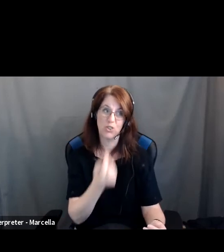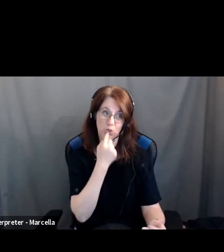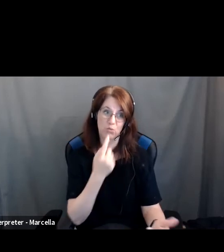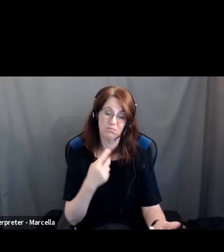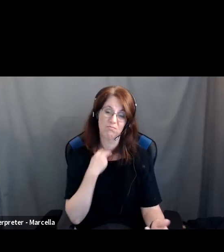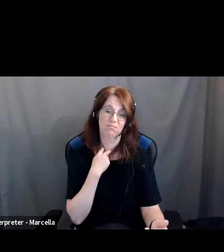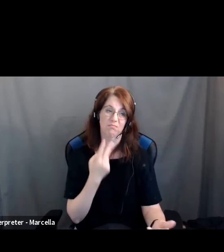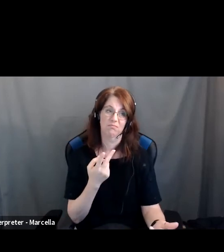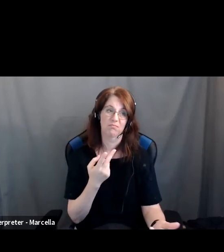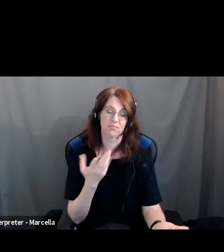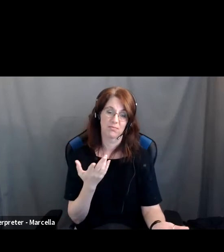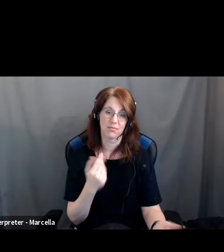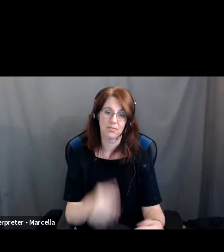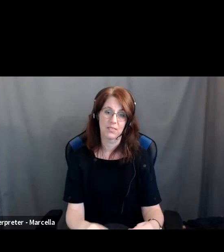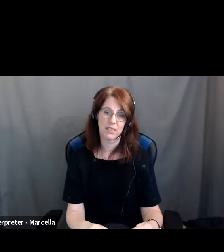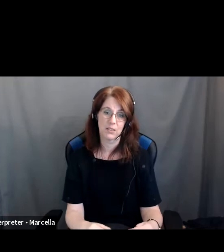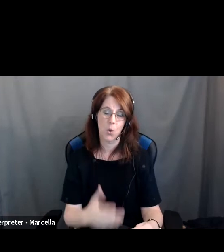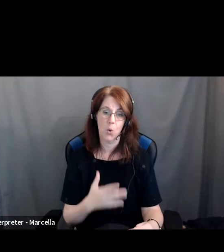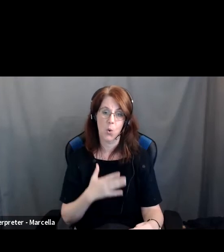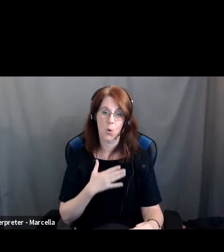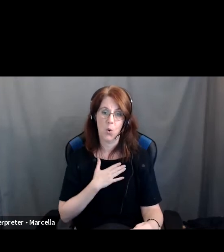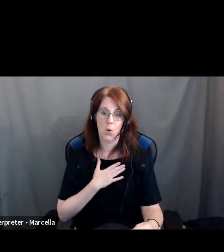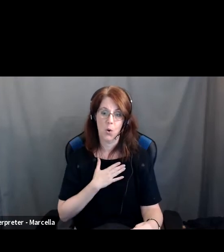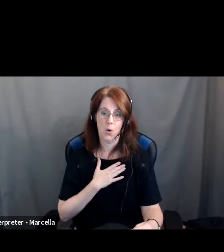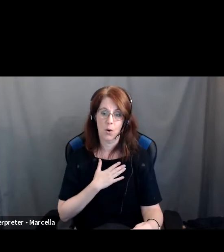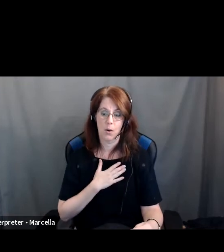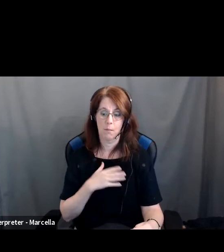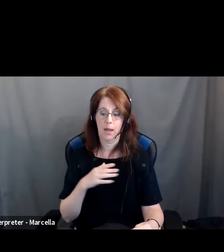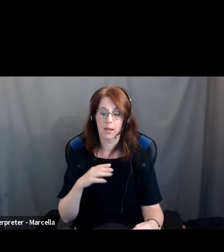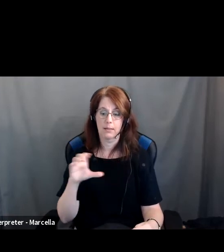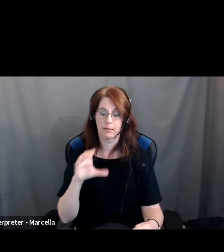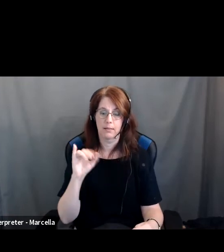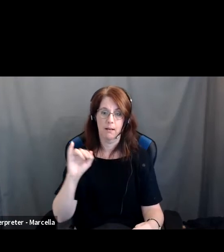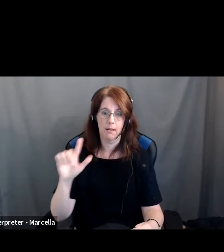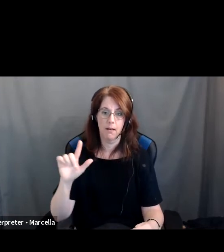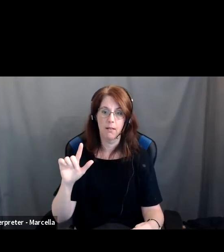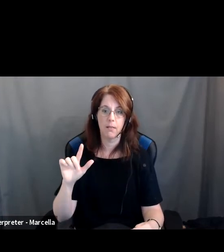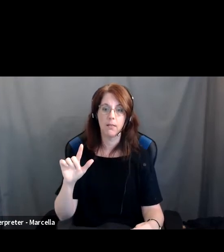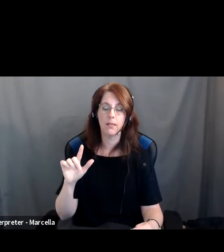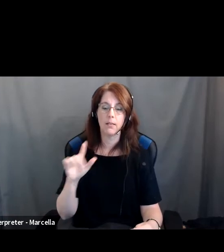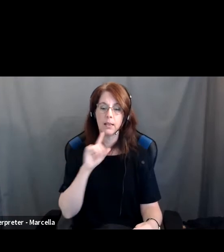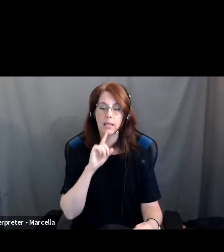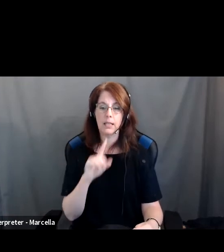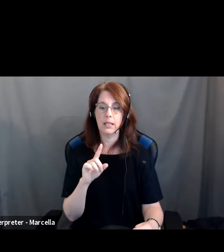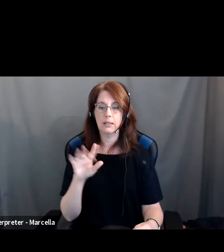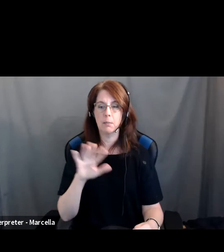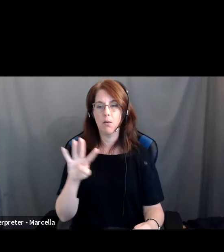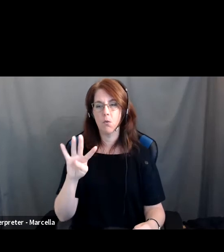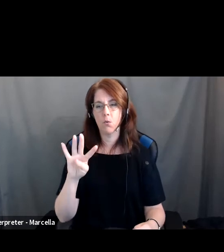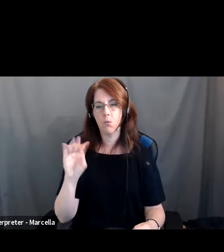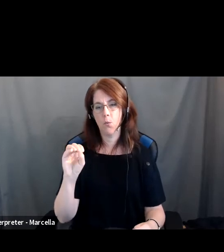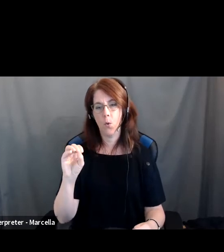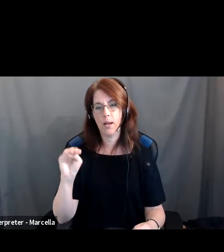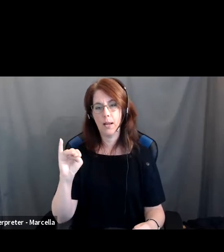And so, yeah, my local Center for Independent Living is probably about 40 minutes